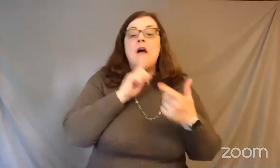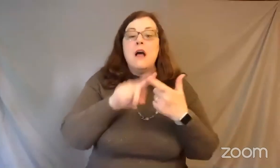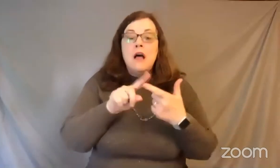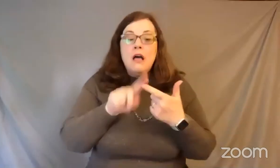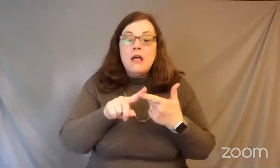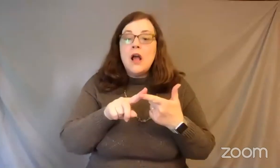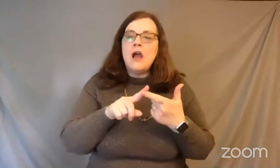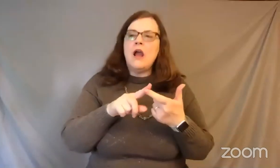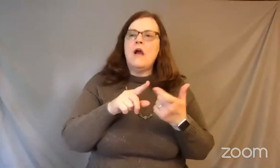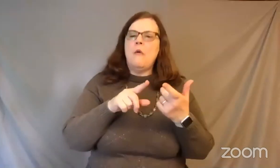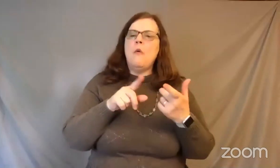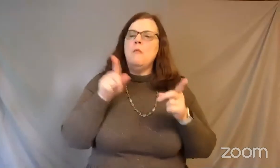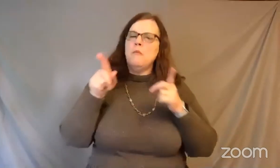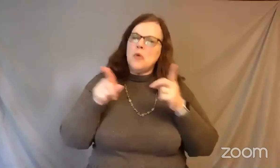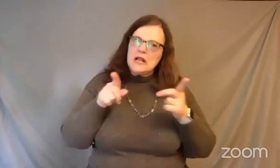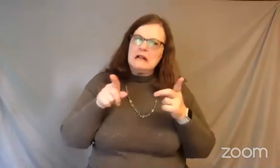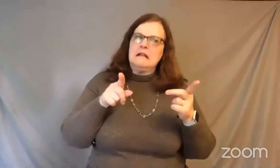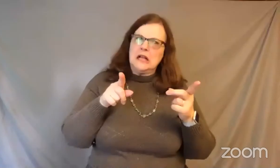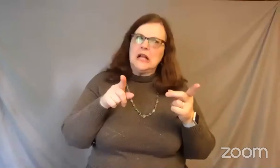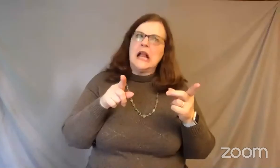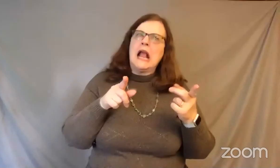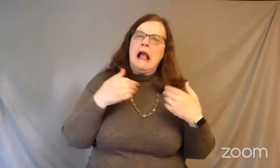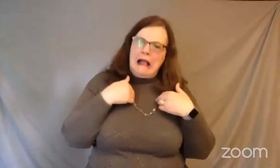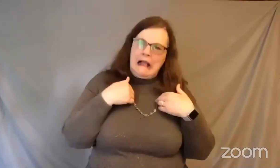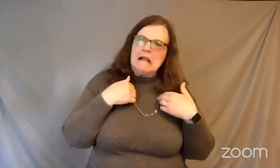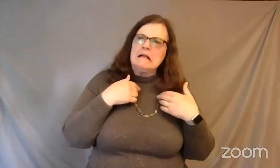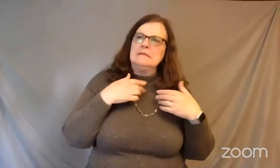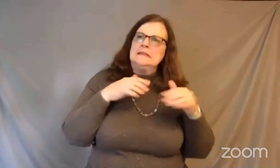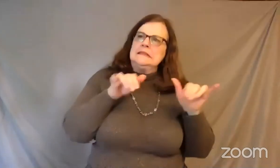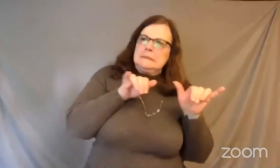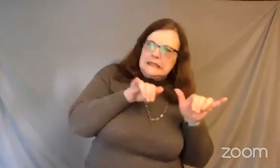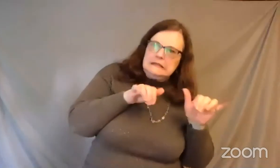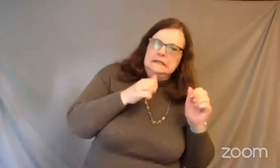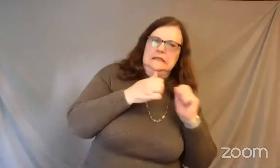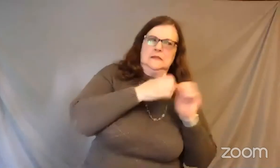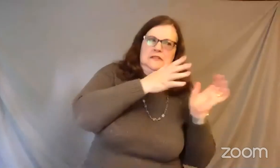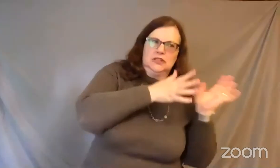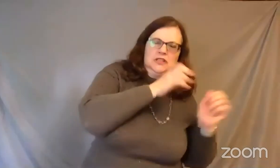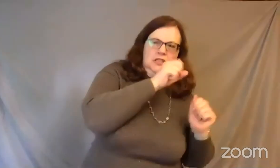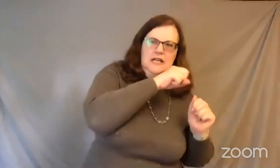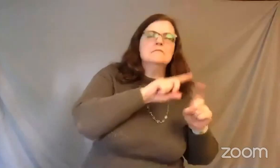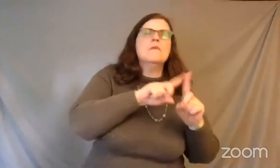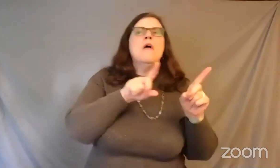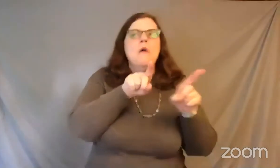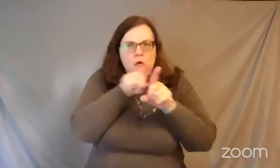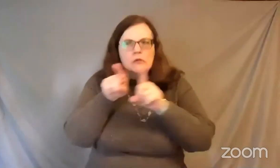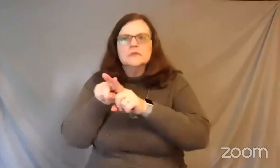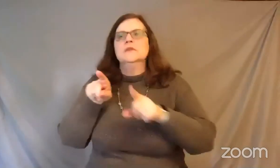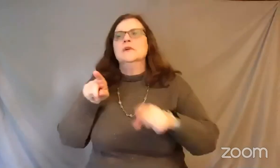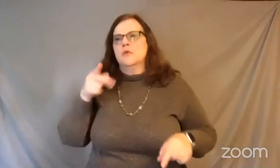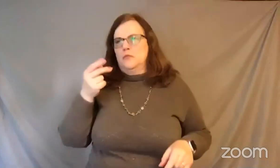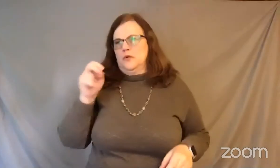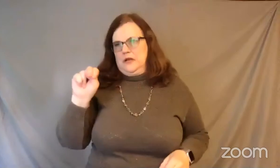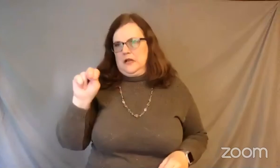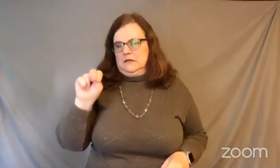Pointing is used by hearing people who use spoken languages. And in